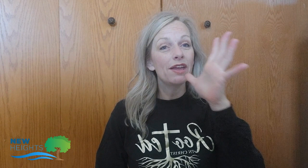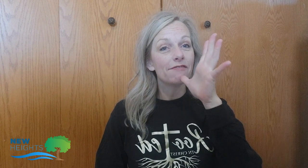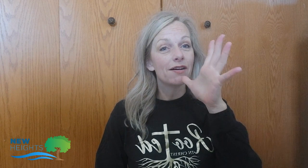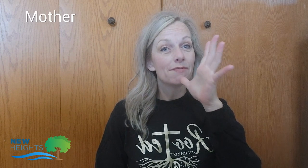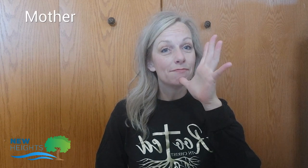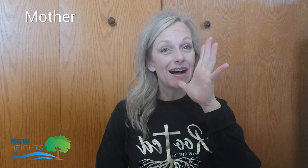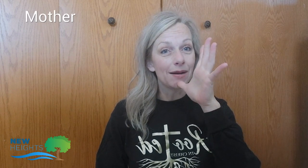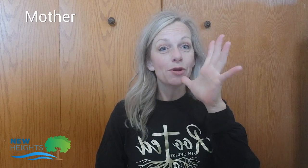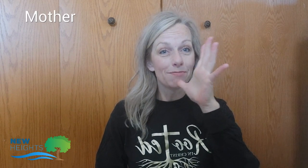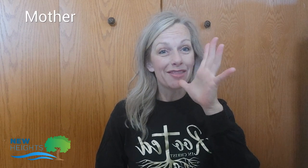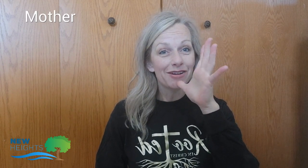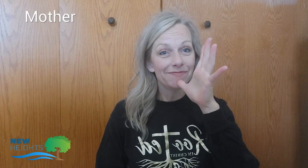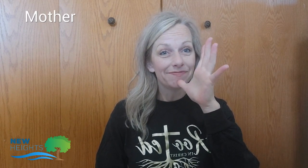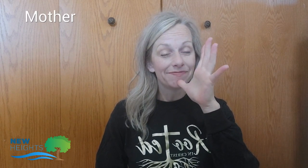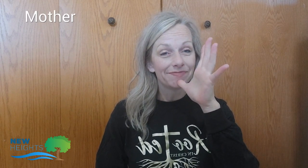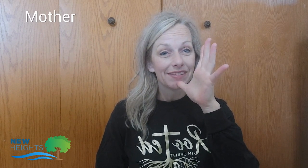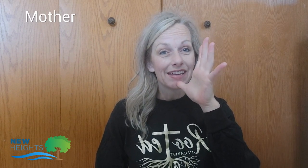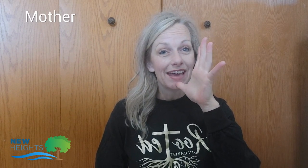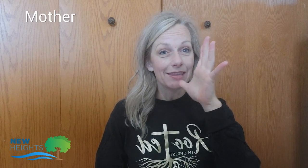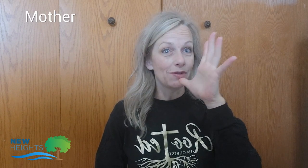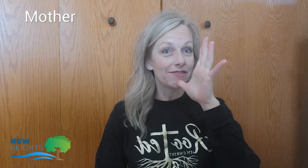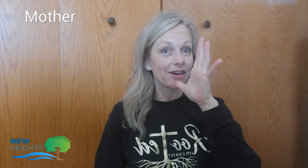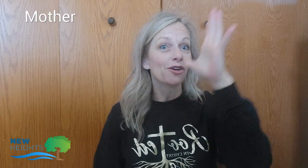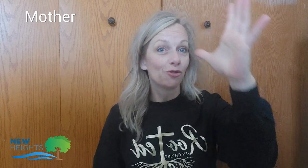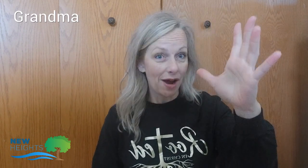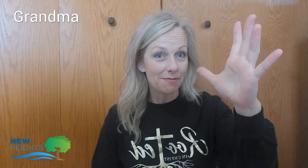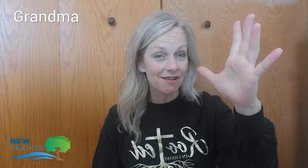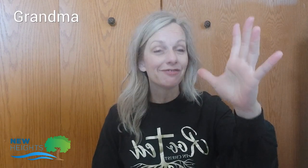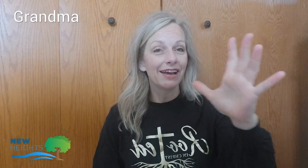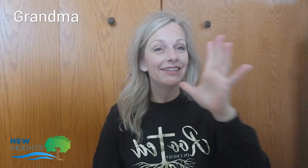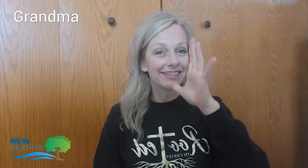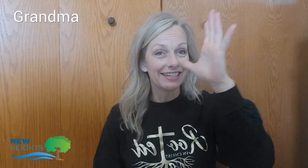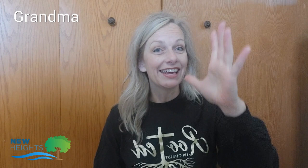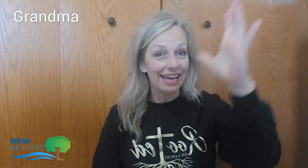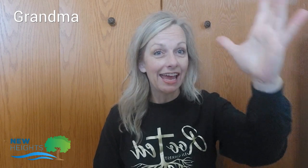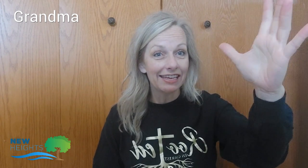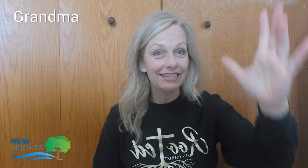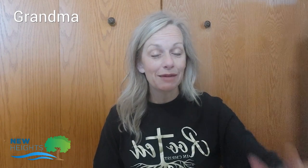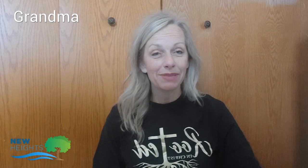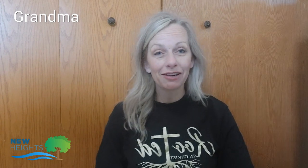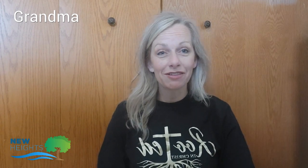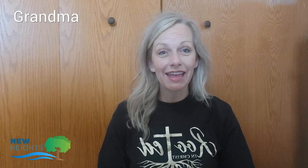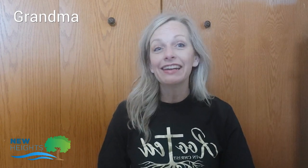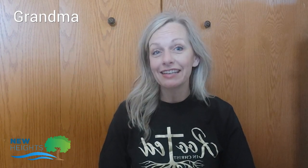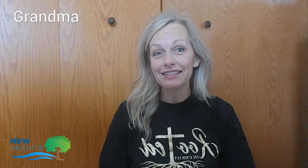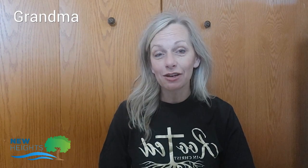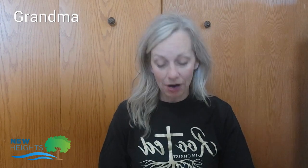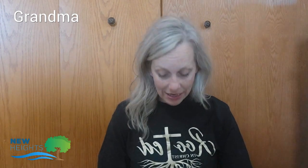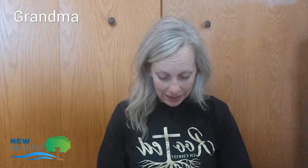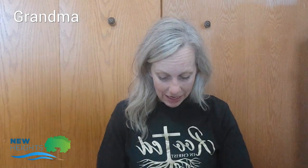have mom or mother, and then we have the grandma, right? Anytime bigger than that is a great.